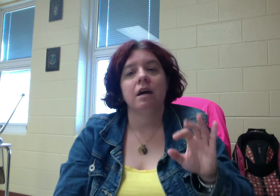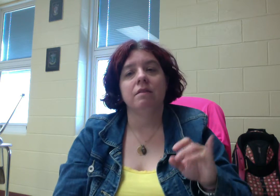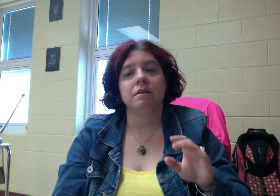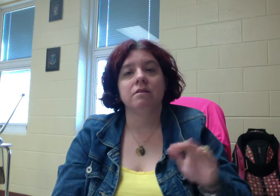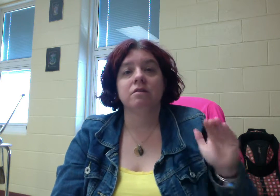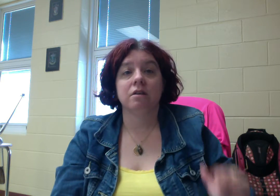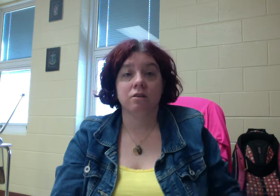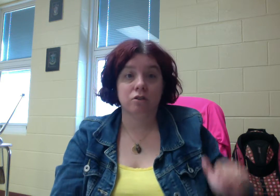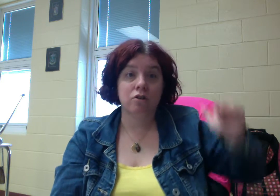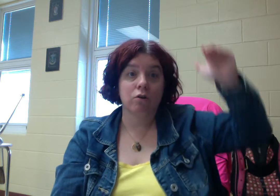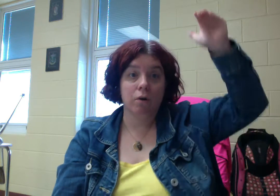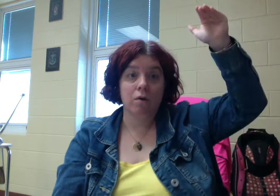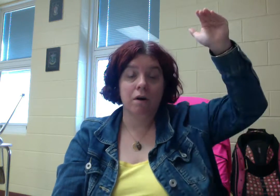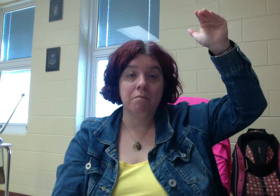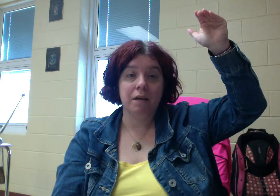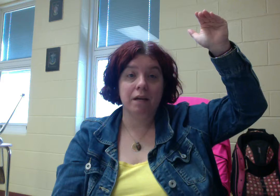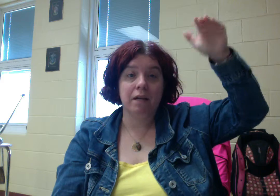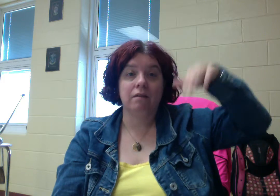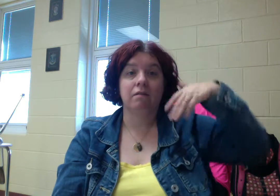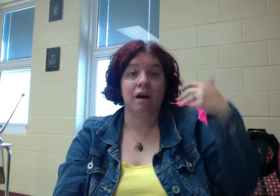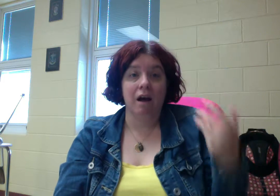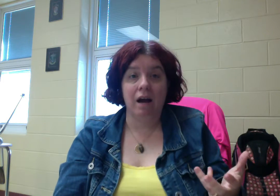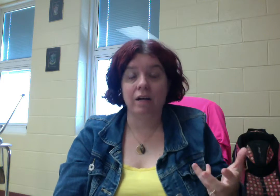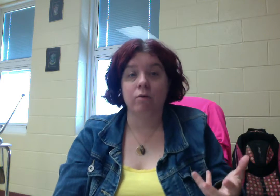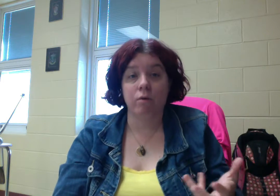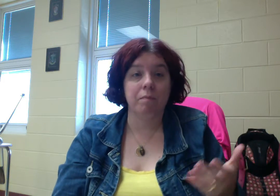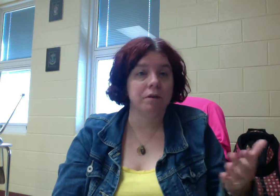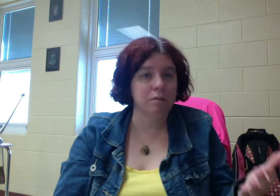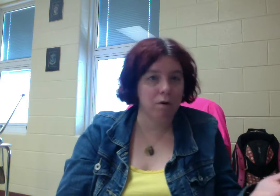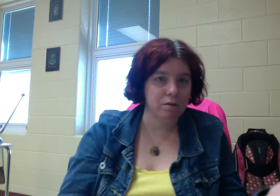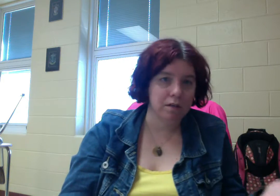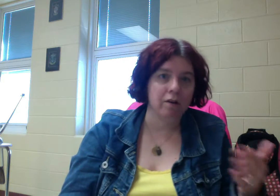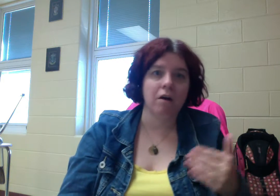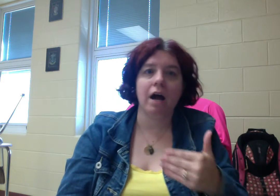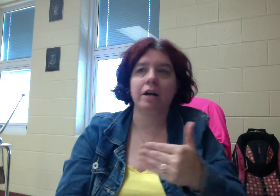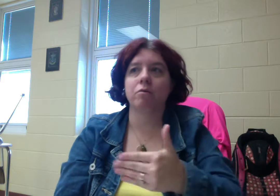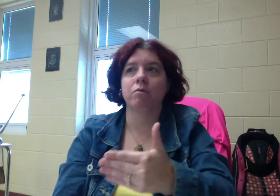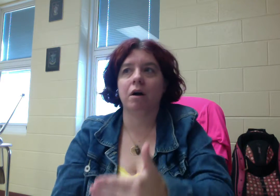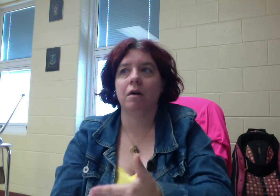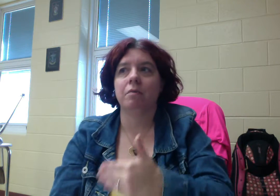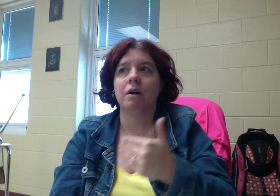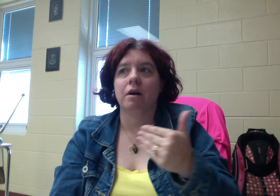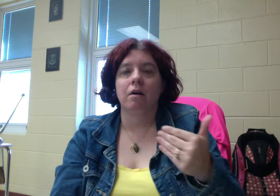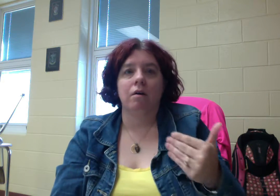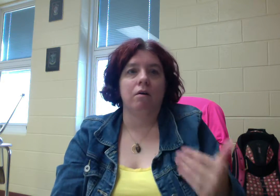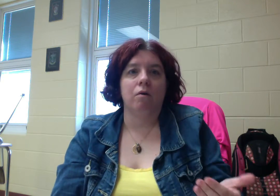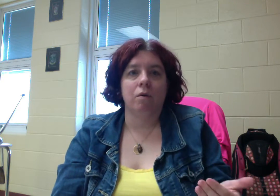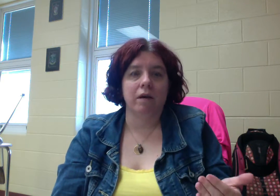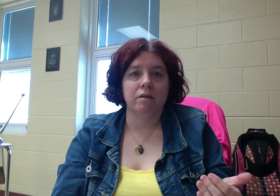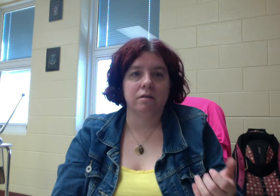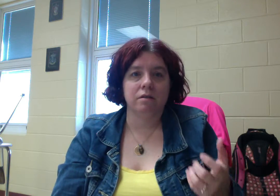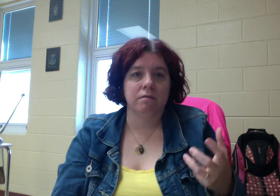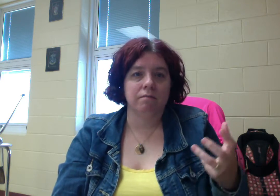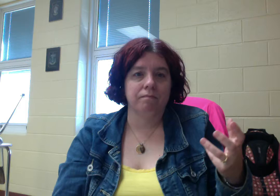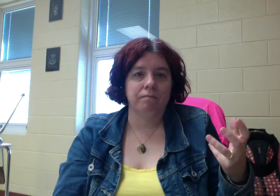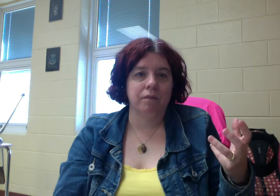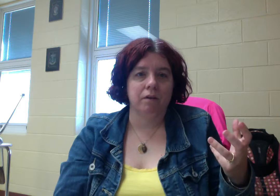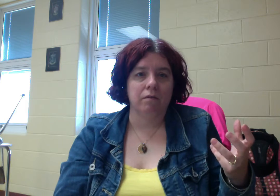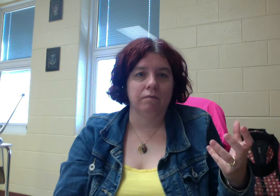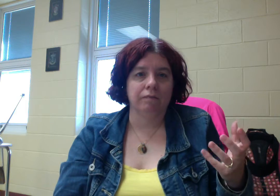This is to grow up, meaning I grew up in a small city, or I grew up always,